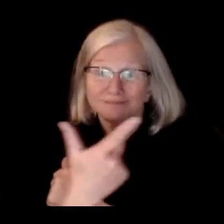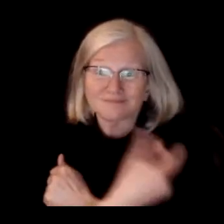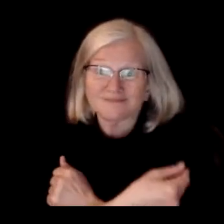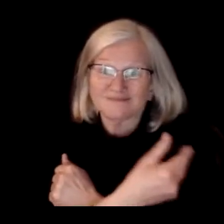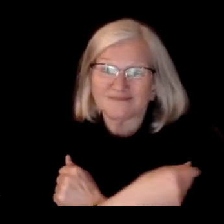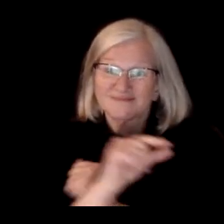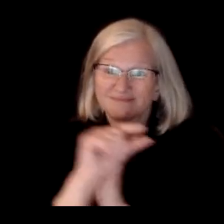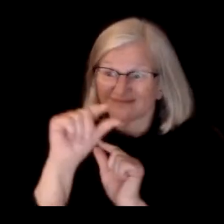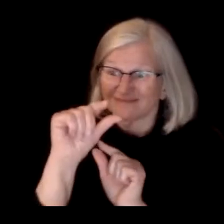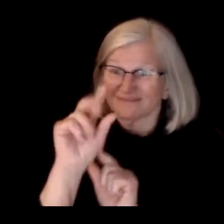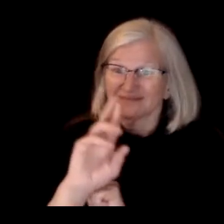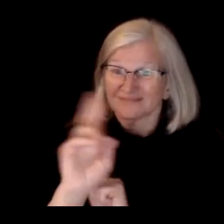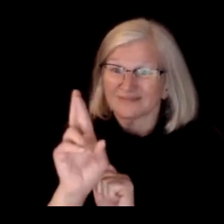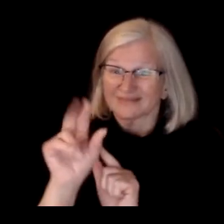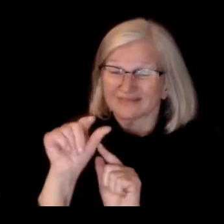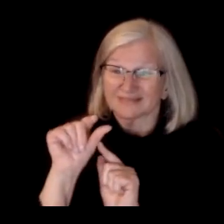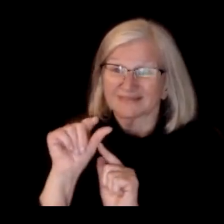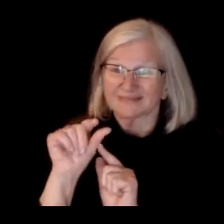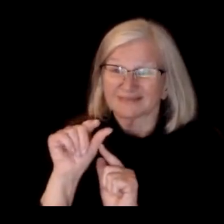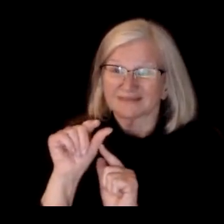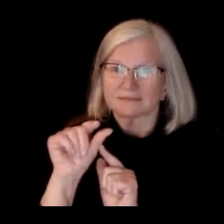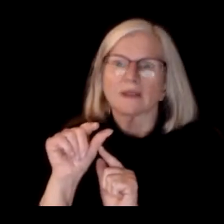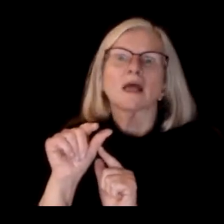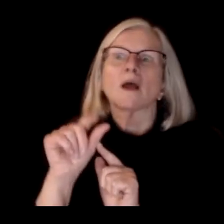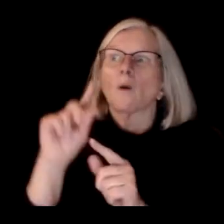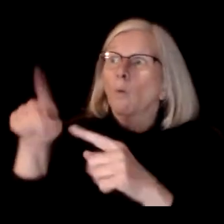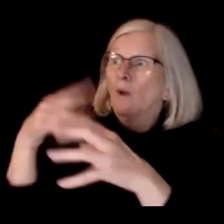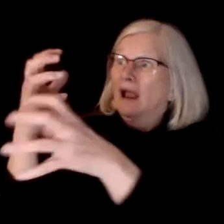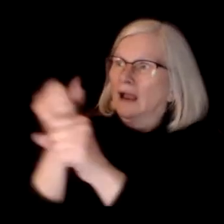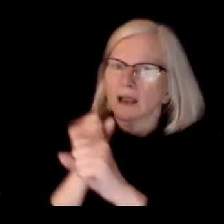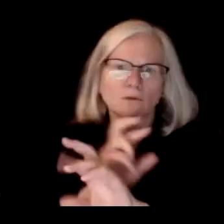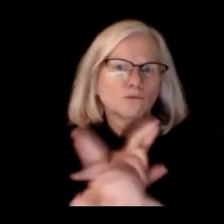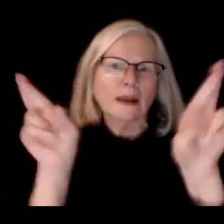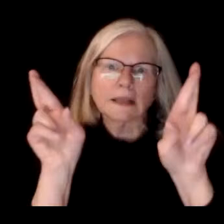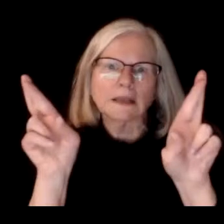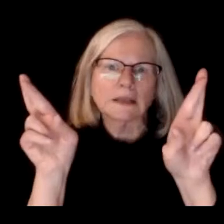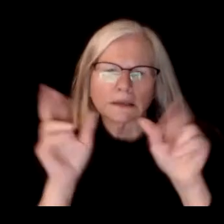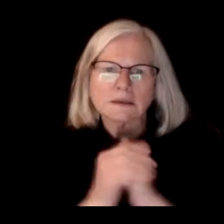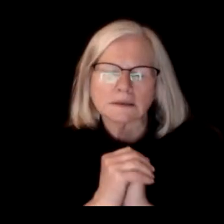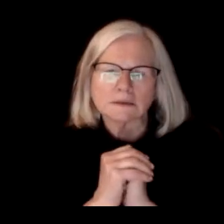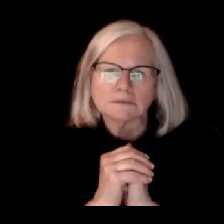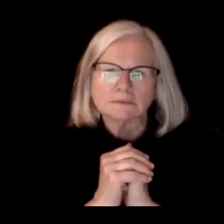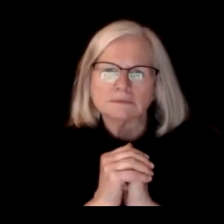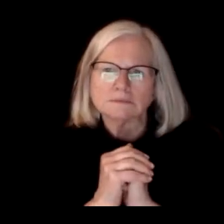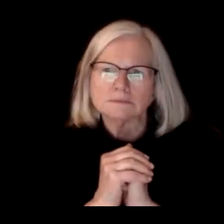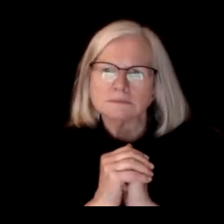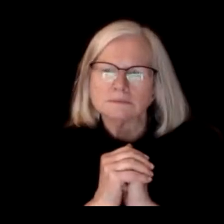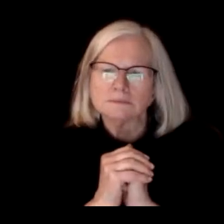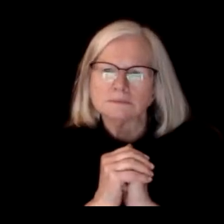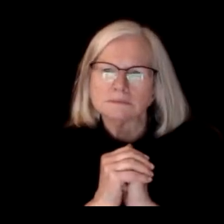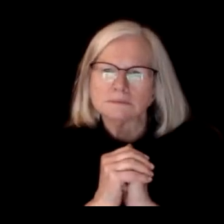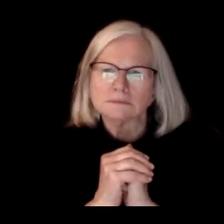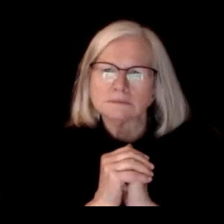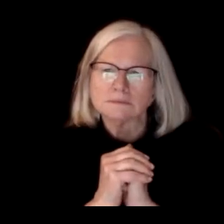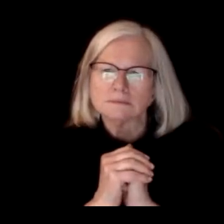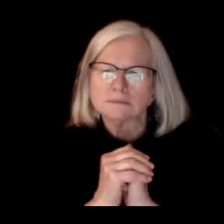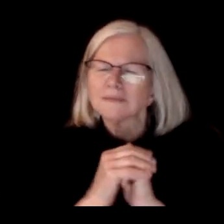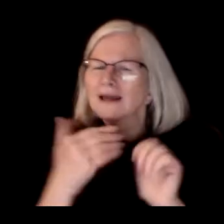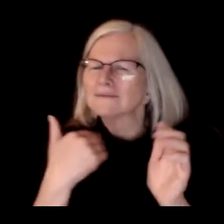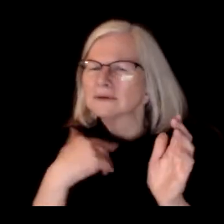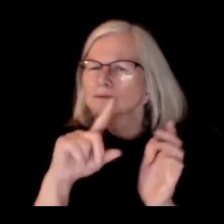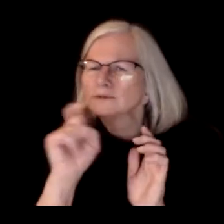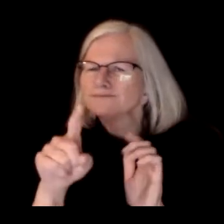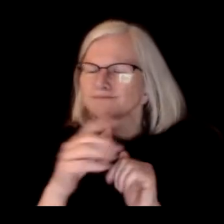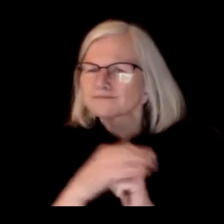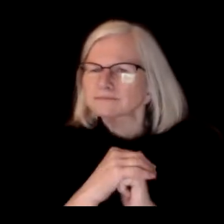be put to use by those providers who have them. So it's more of a top-down approach. If doctors have